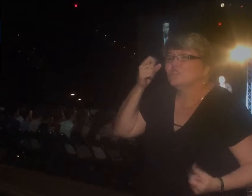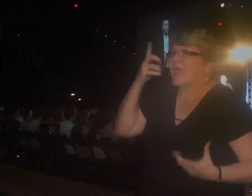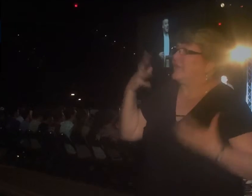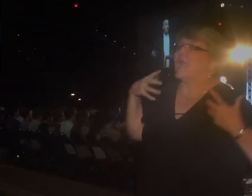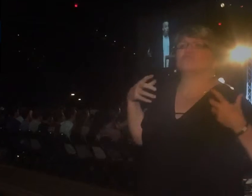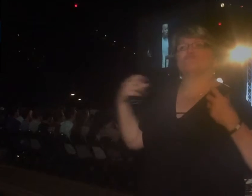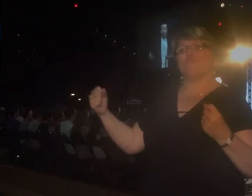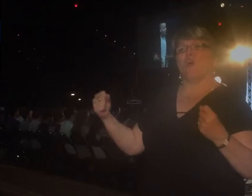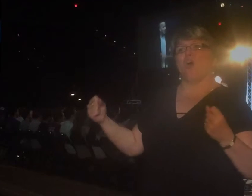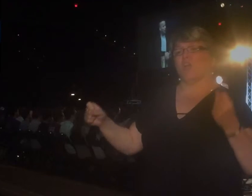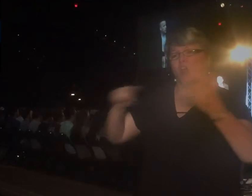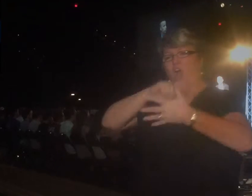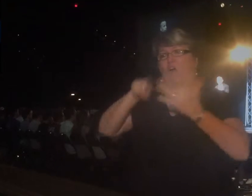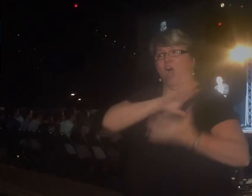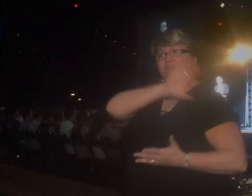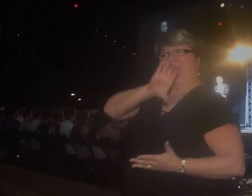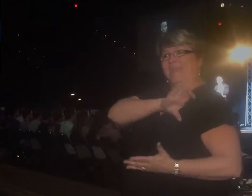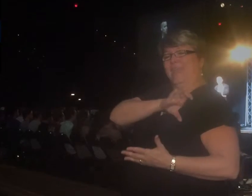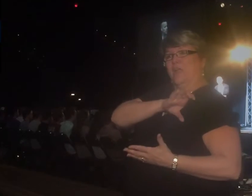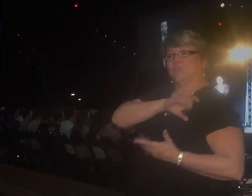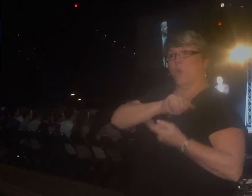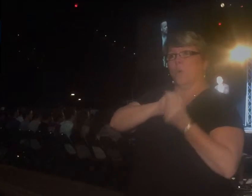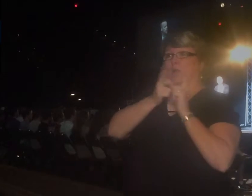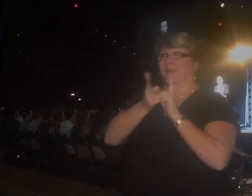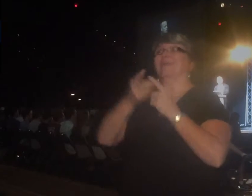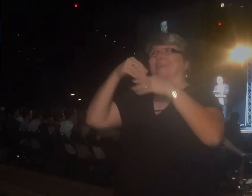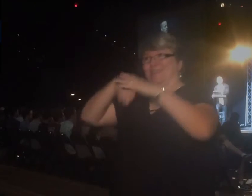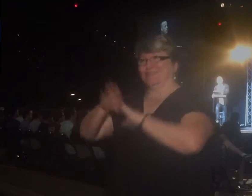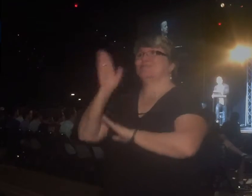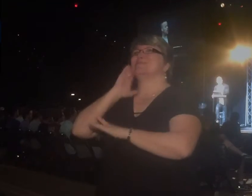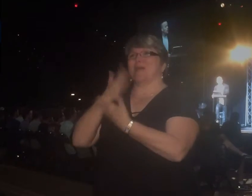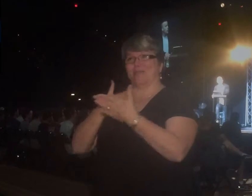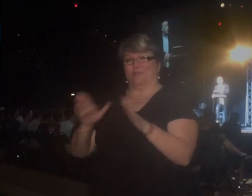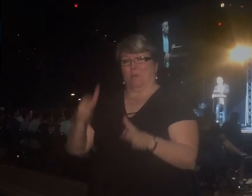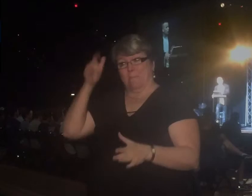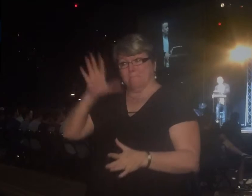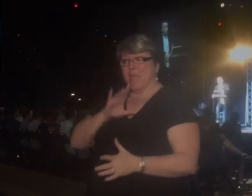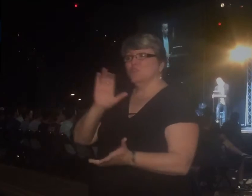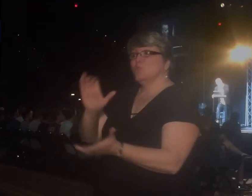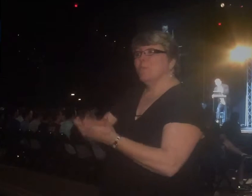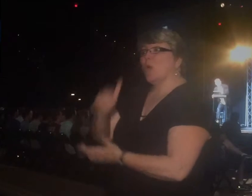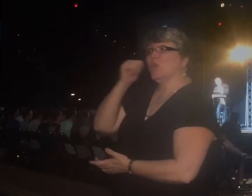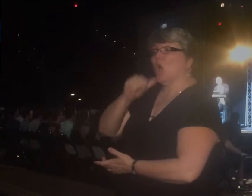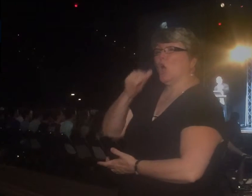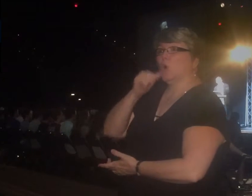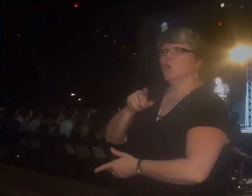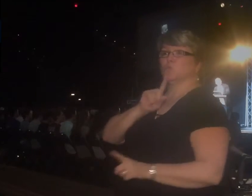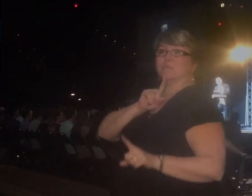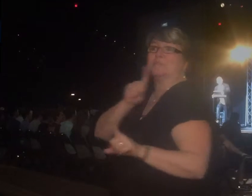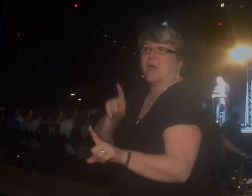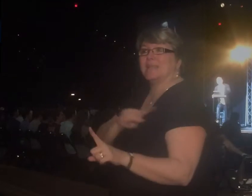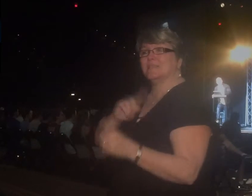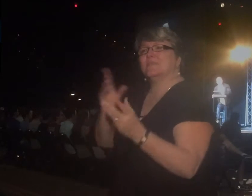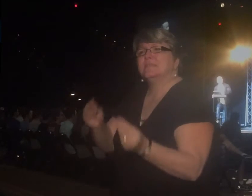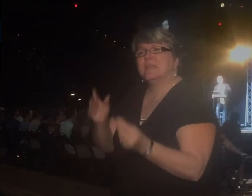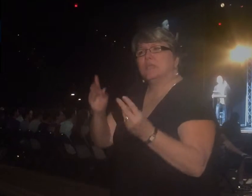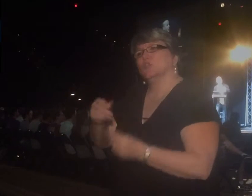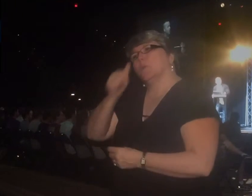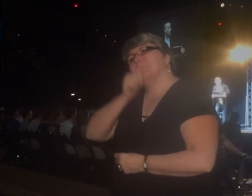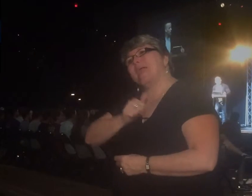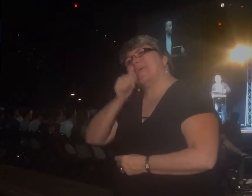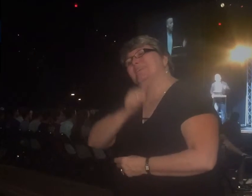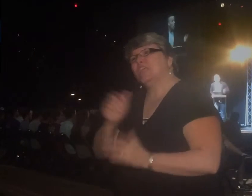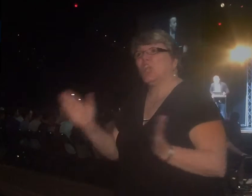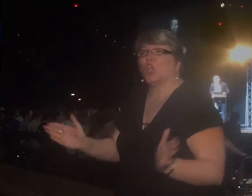patient, understanding, and strong, and all that character will translate into the bedroom. Men, you marry a girl who's